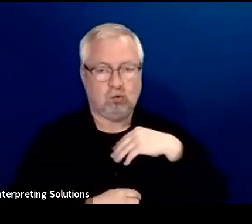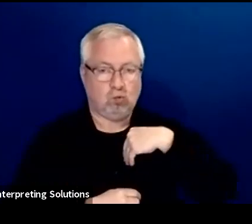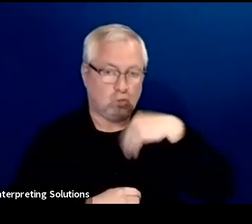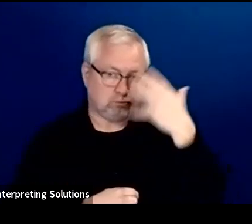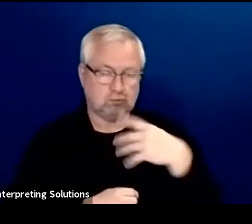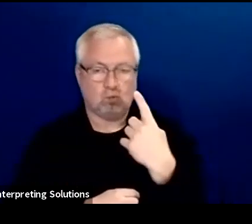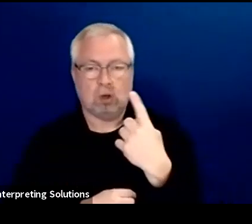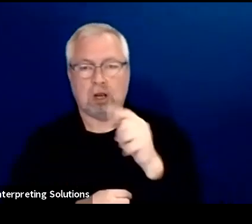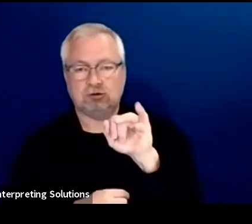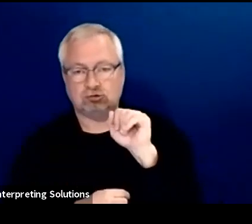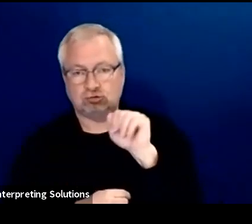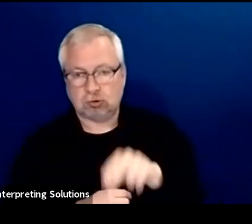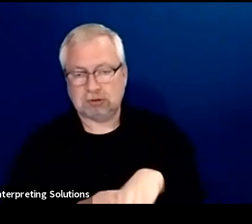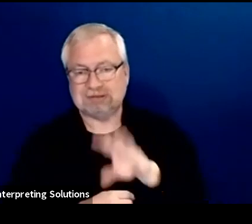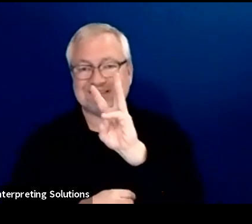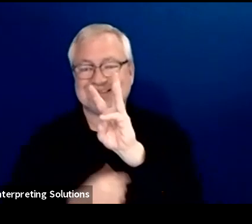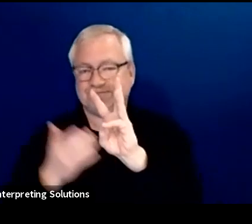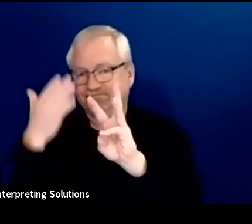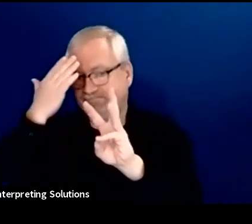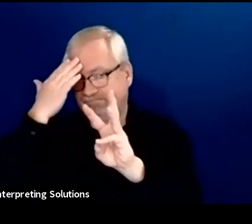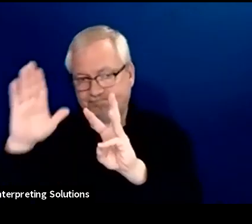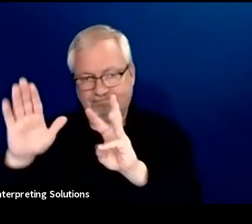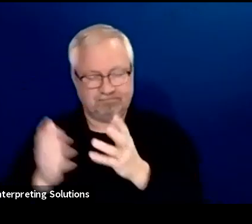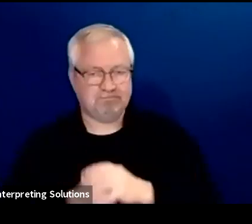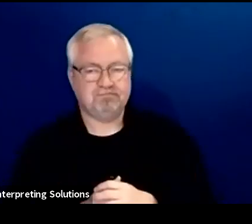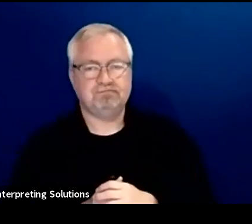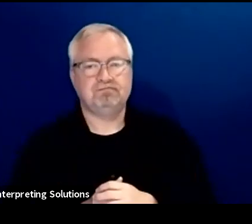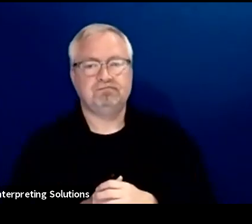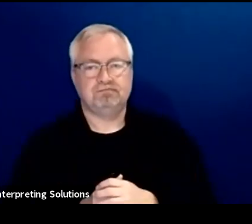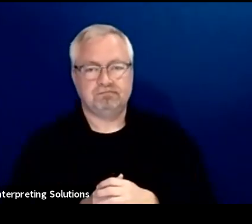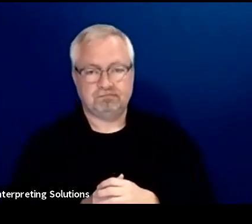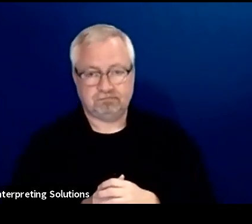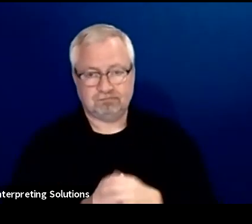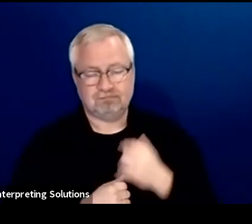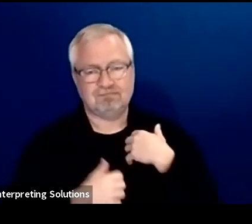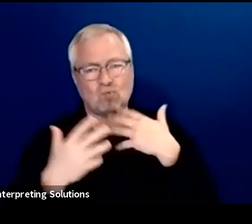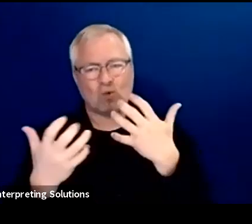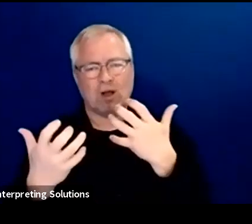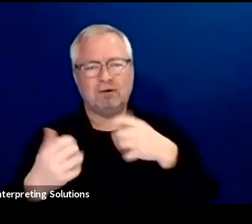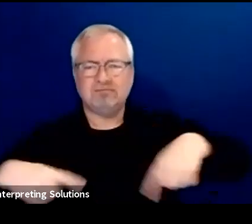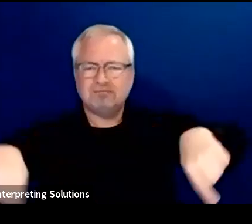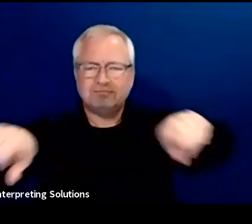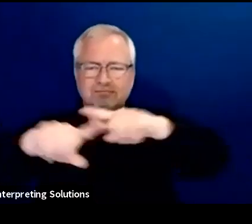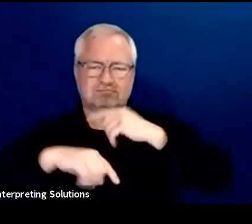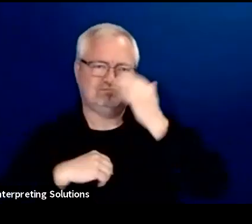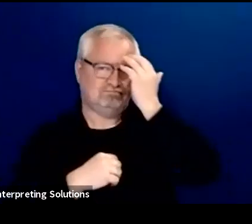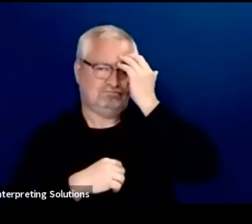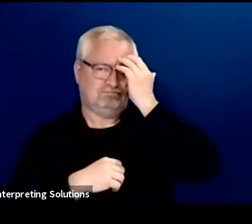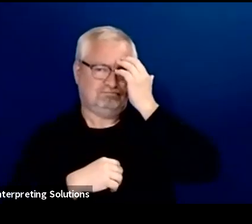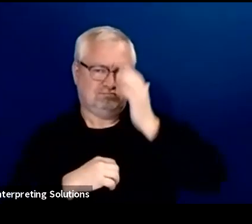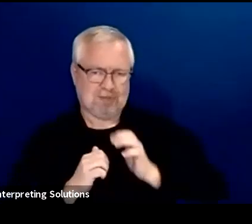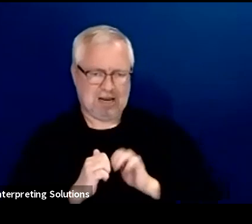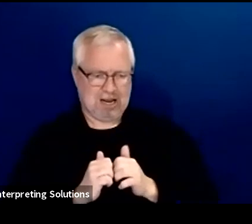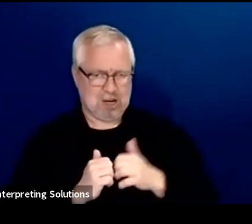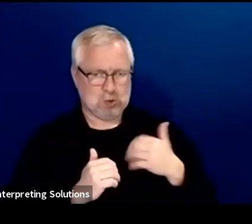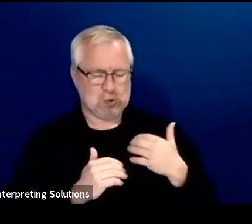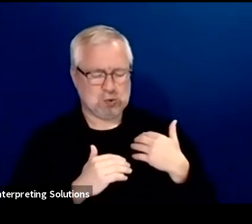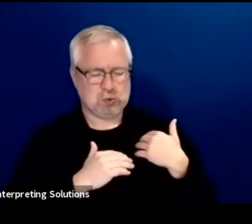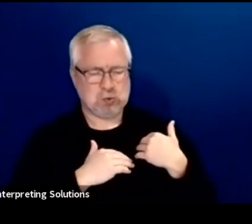think we want to keep an eye on being mindful of how the burden of illness is manifesting in specific communities,